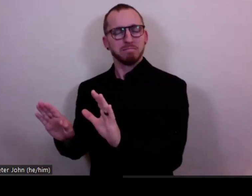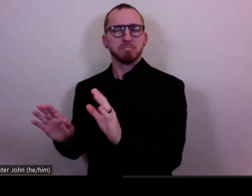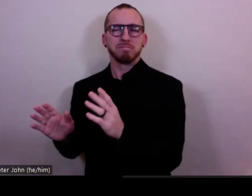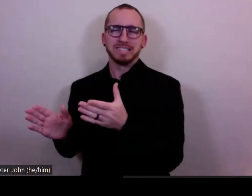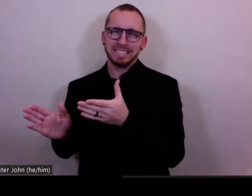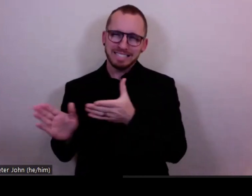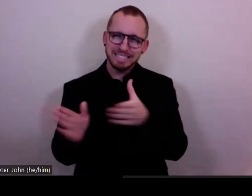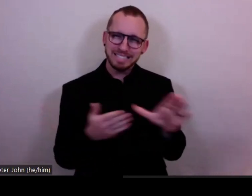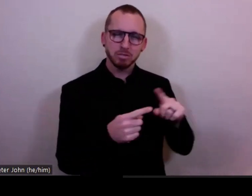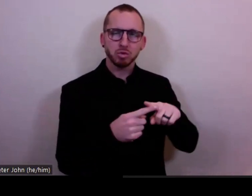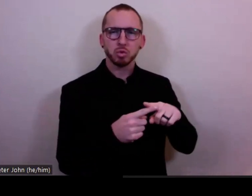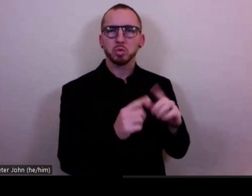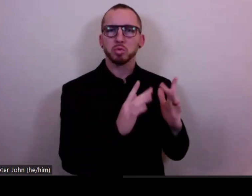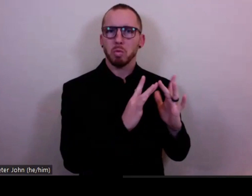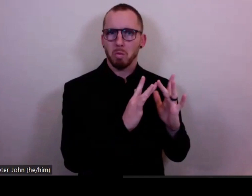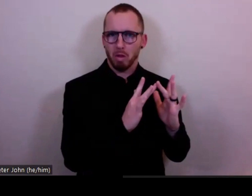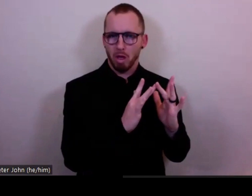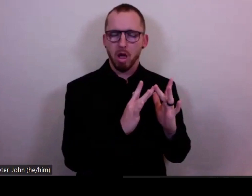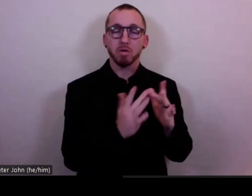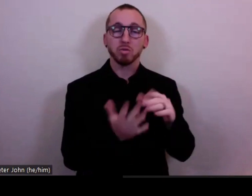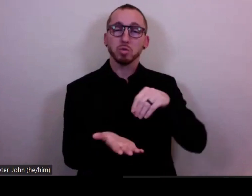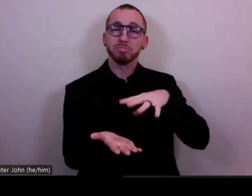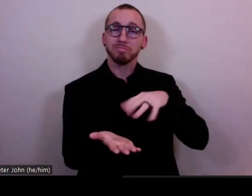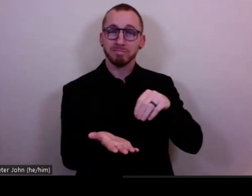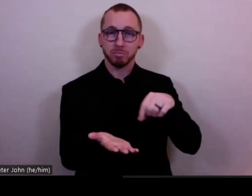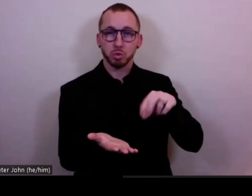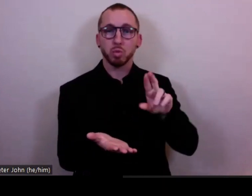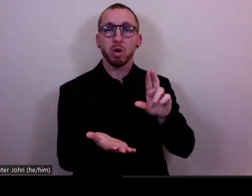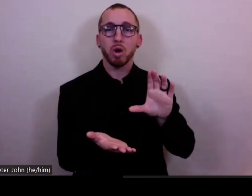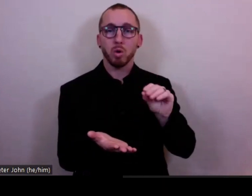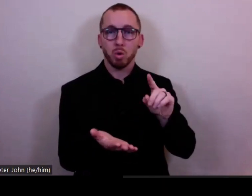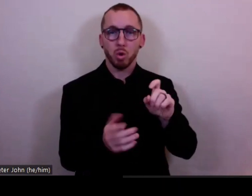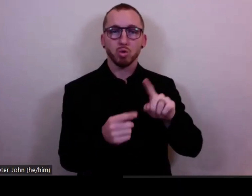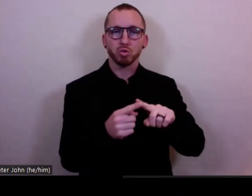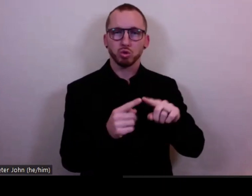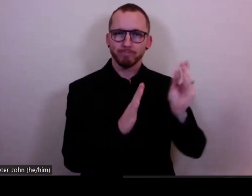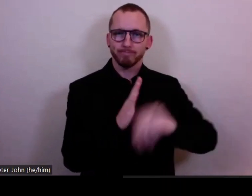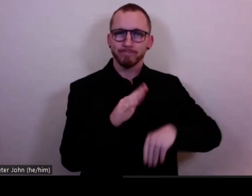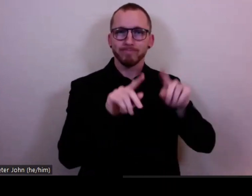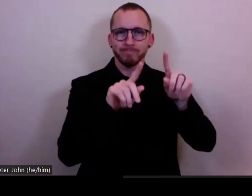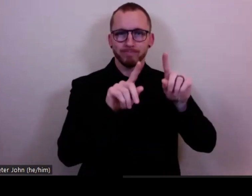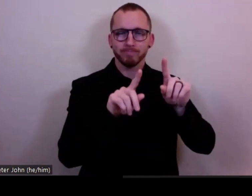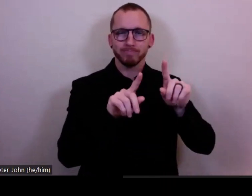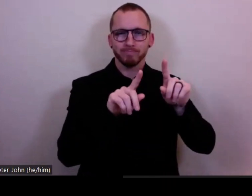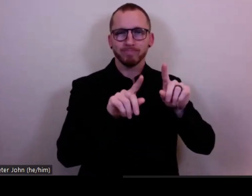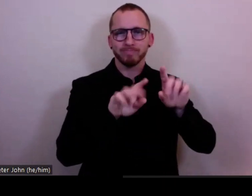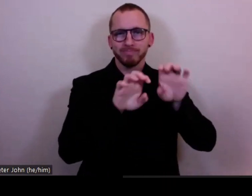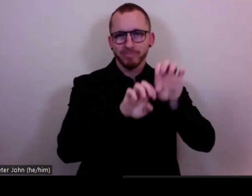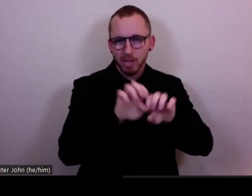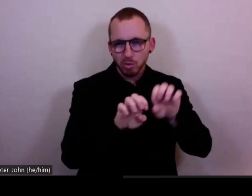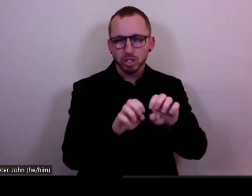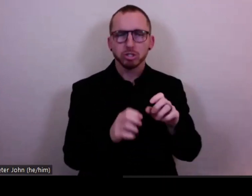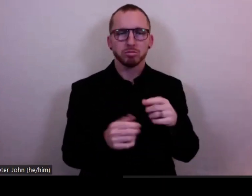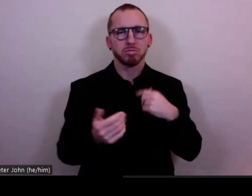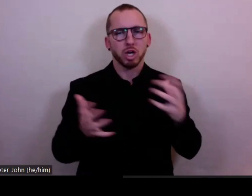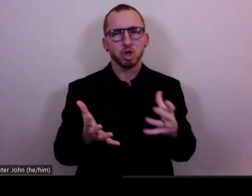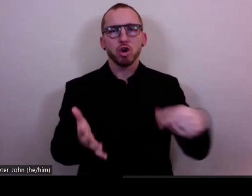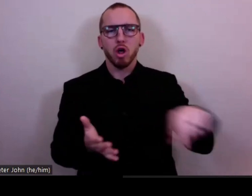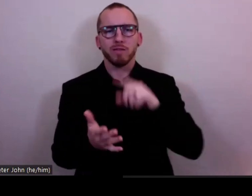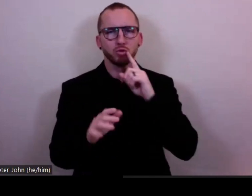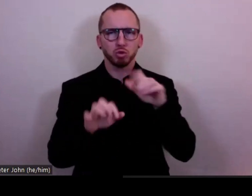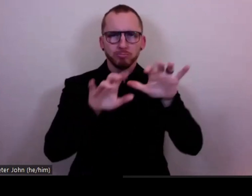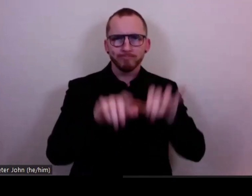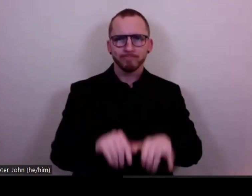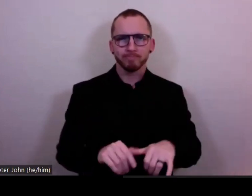that QR code. And I would encourage you to do your evaluation before you leave today, just so you don't forget.